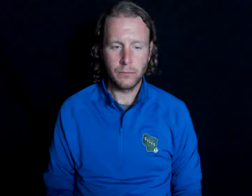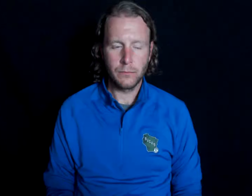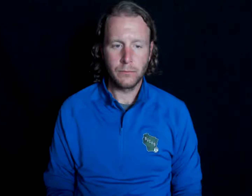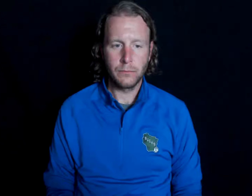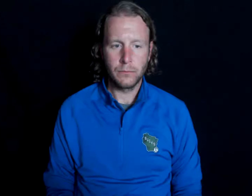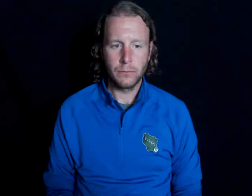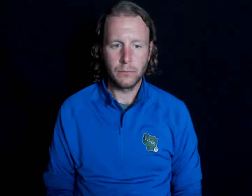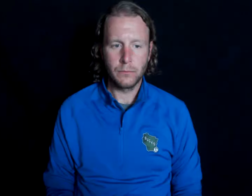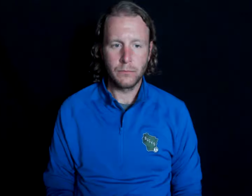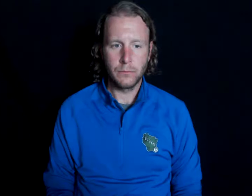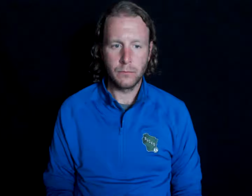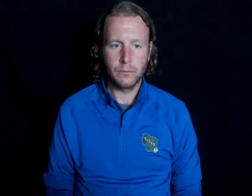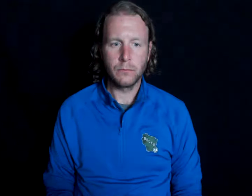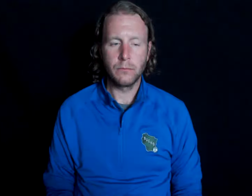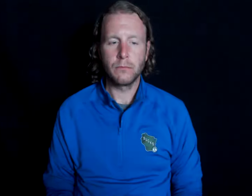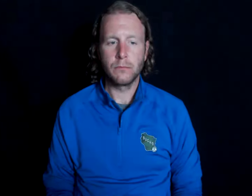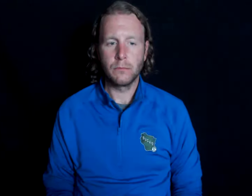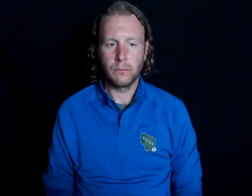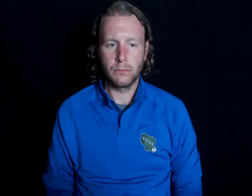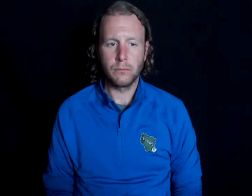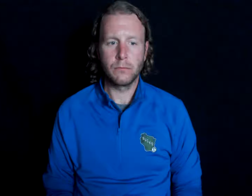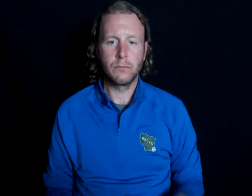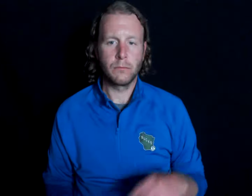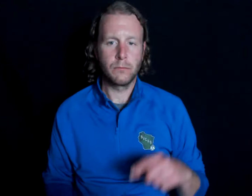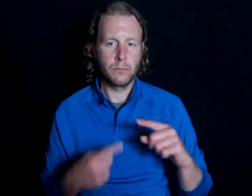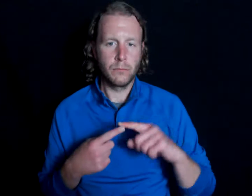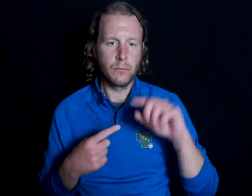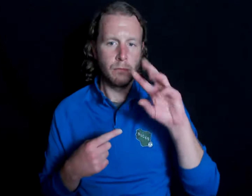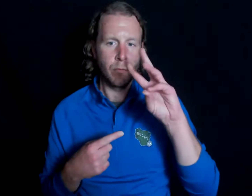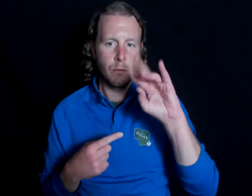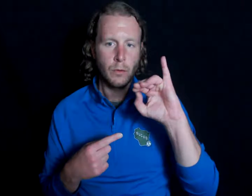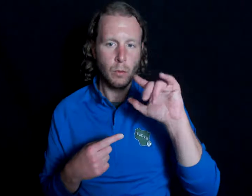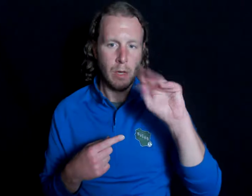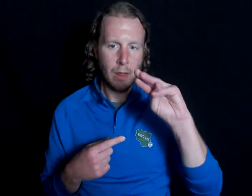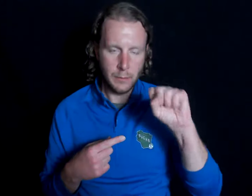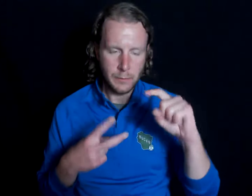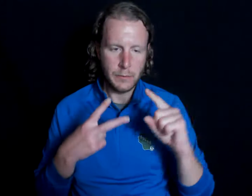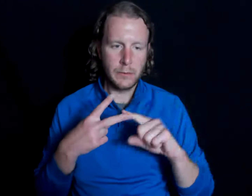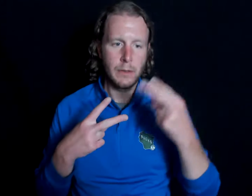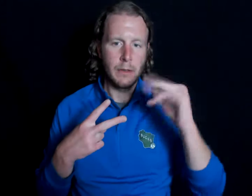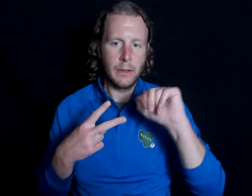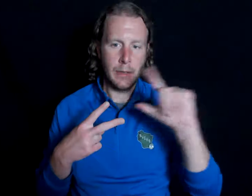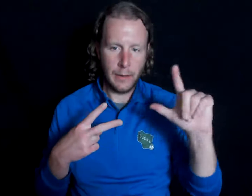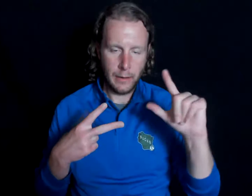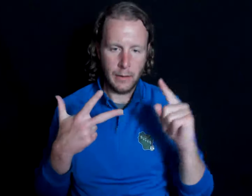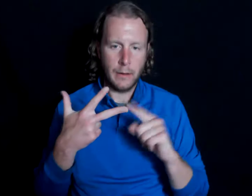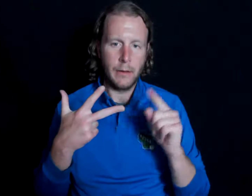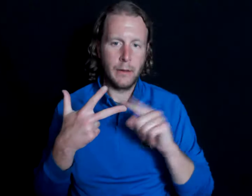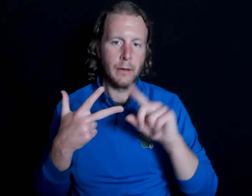Bucks going with Marvin Williams, George Hill, Dante DiVincenzo, Pat Connaughton, and